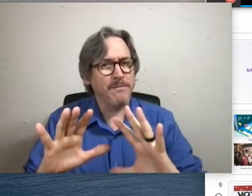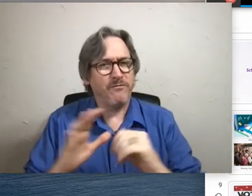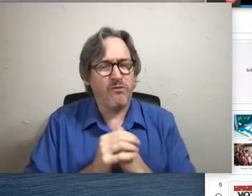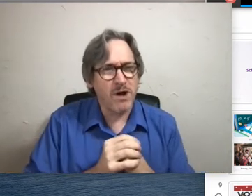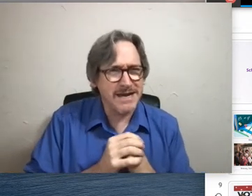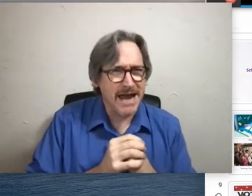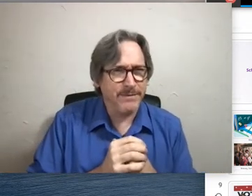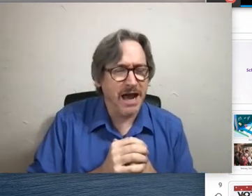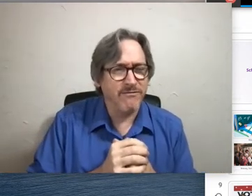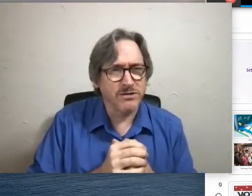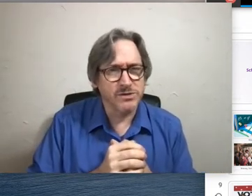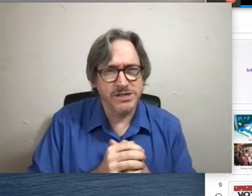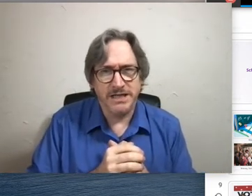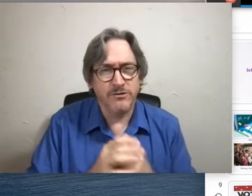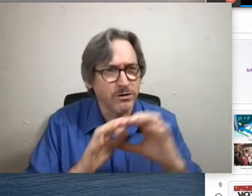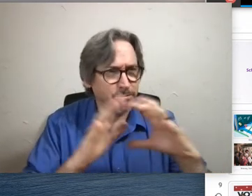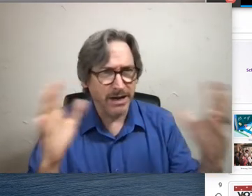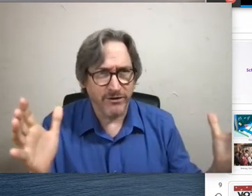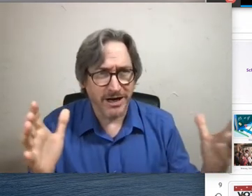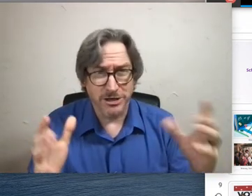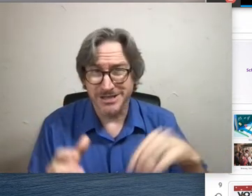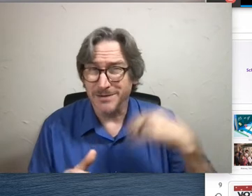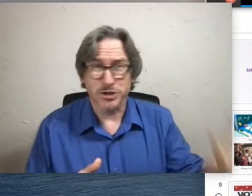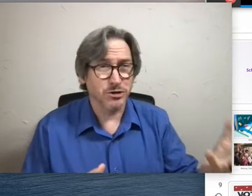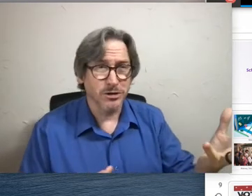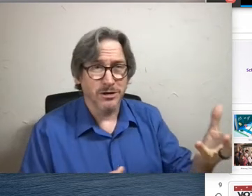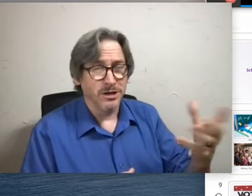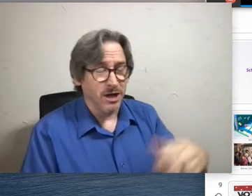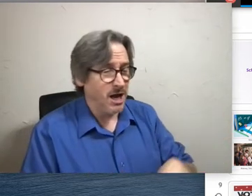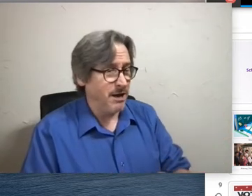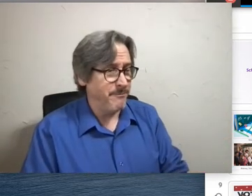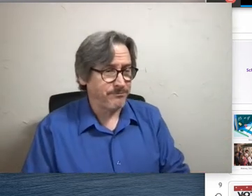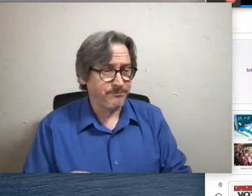Now, for anatomy, I've also seen, there are many variations, and I'm sure